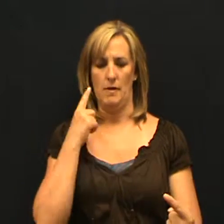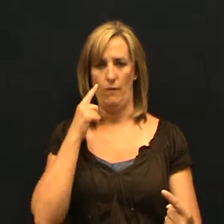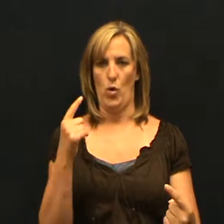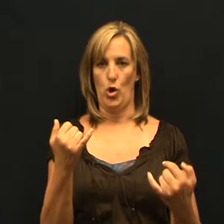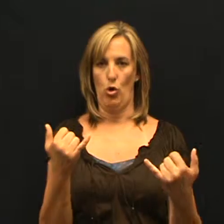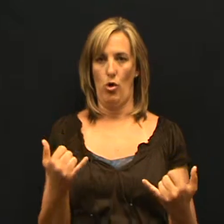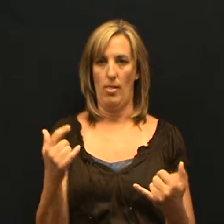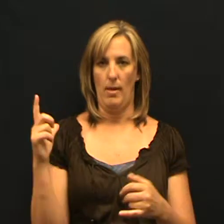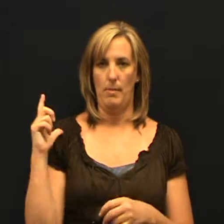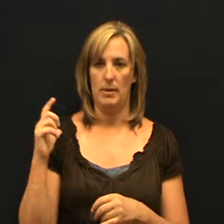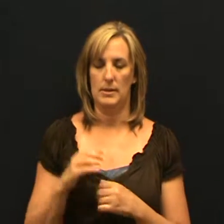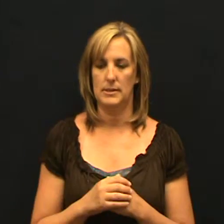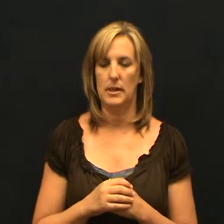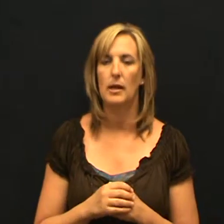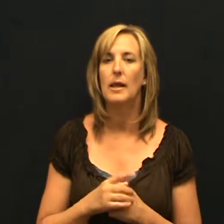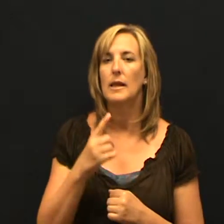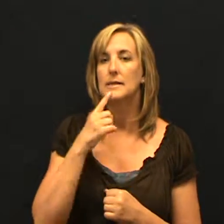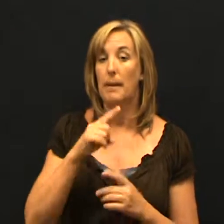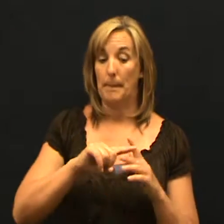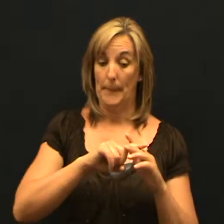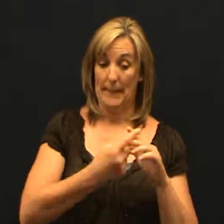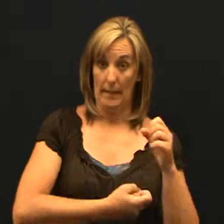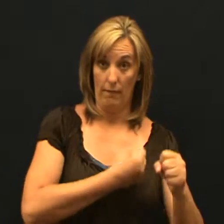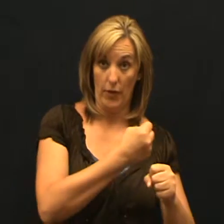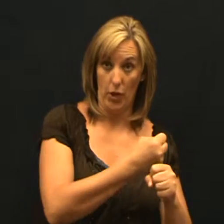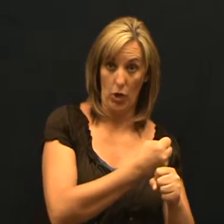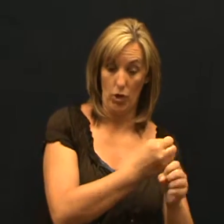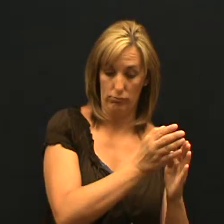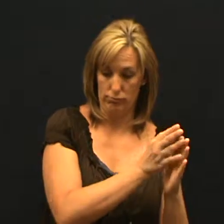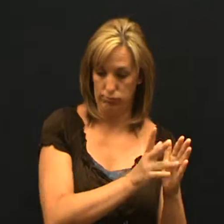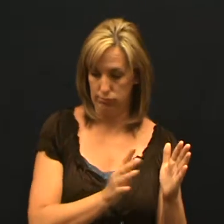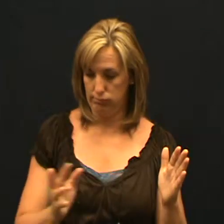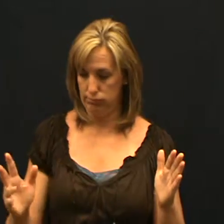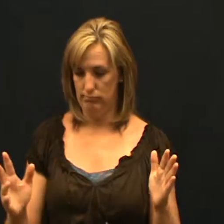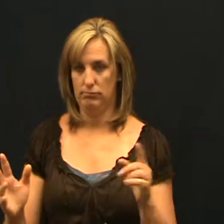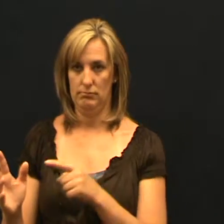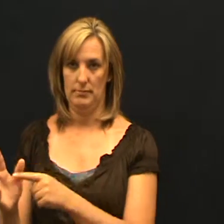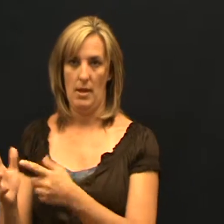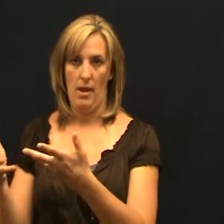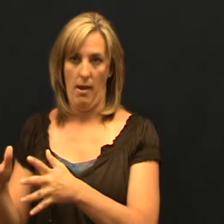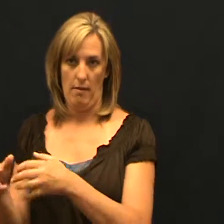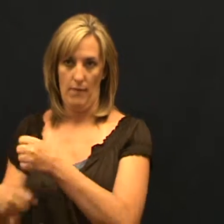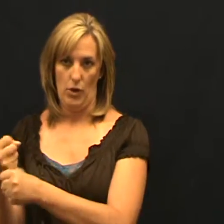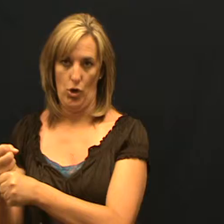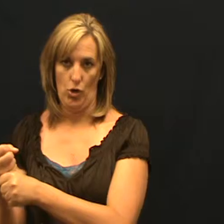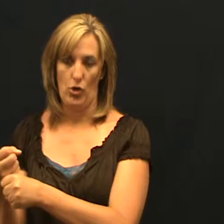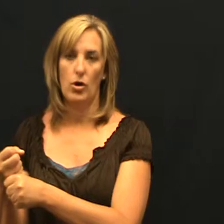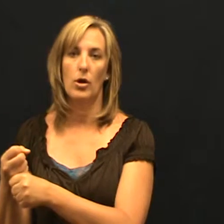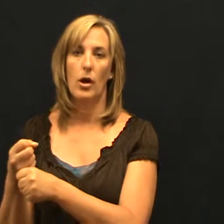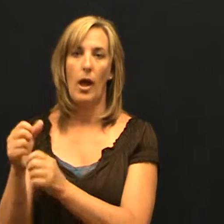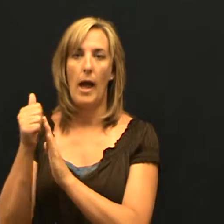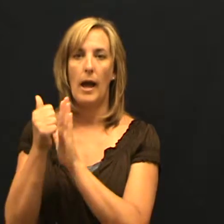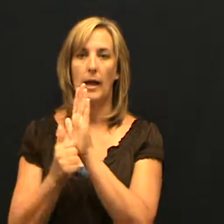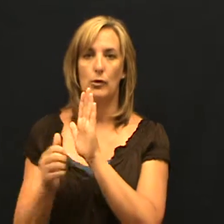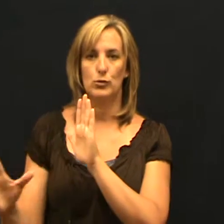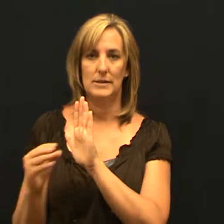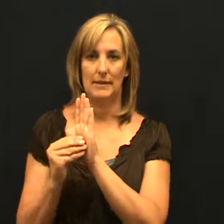say that from the beginning of the year to the ending of the year, our accounts receivable increased. What that increased